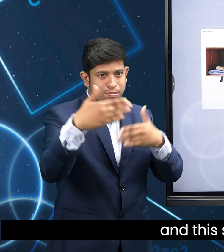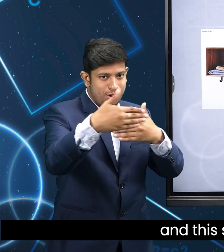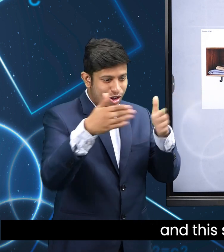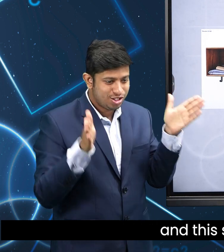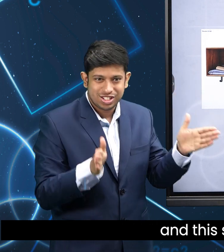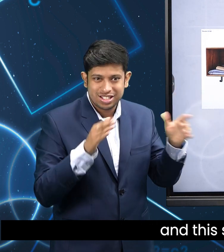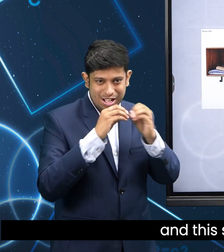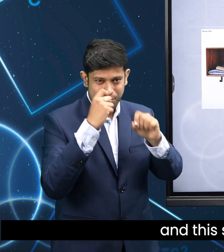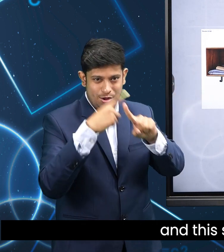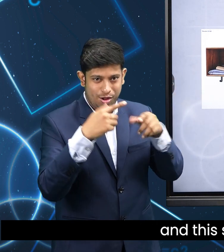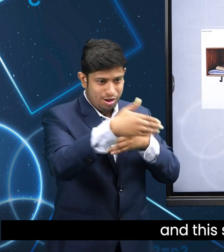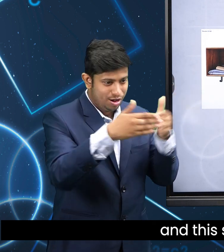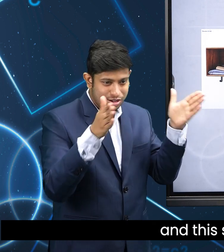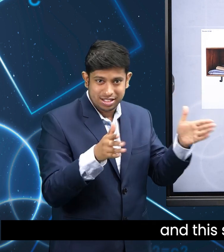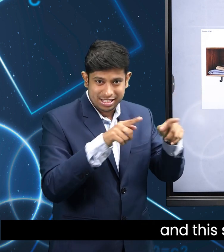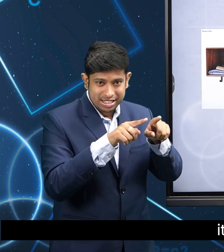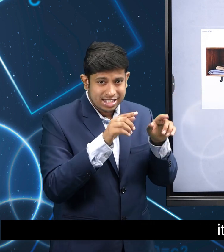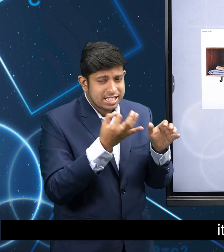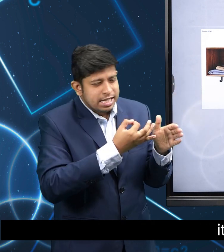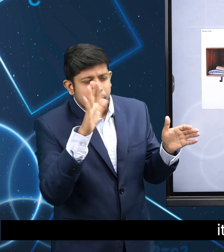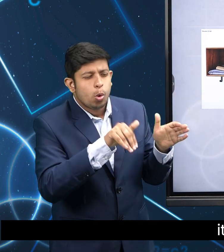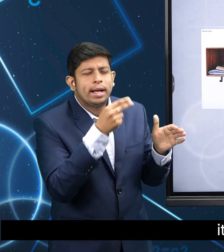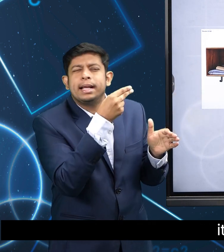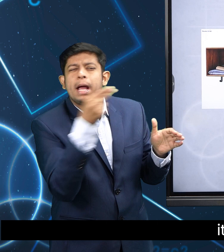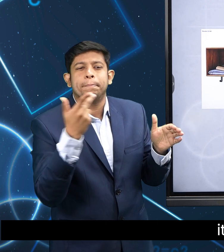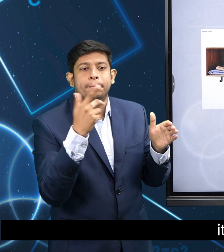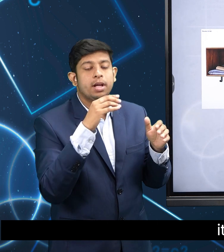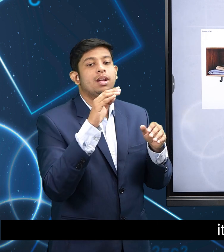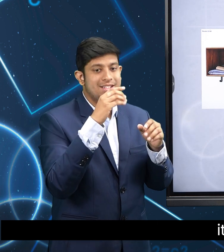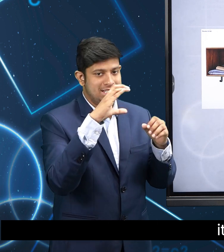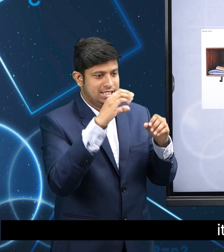And the shape has a special name. It's called a cuboid.